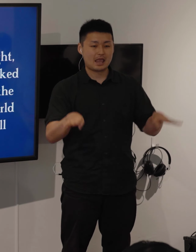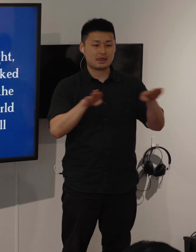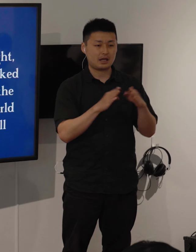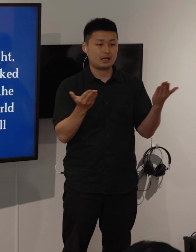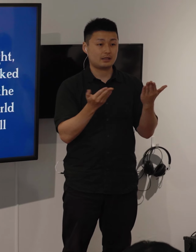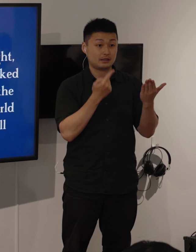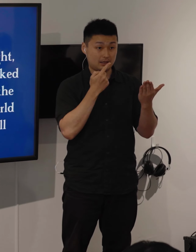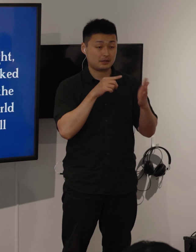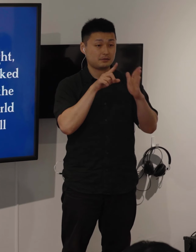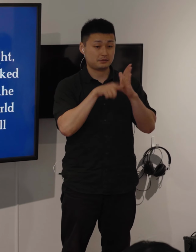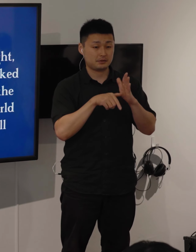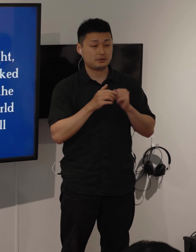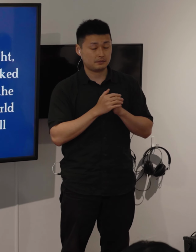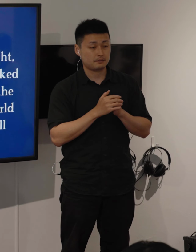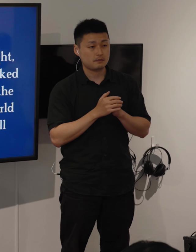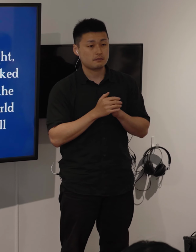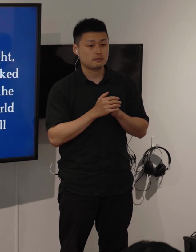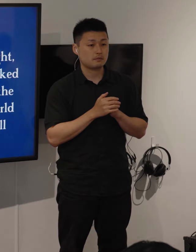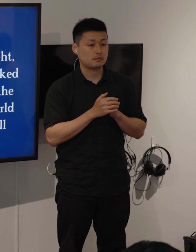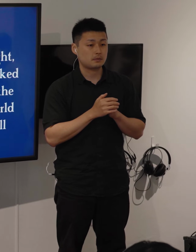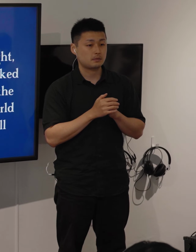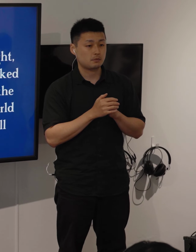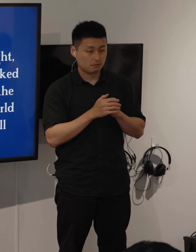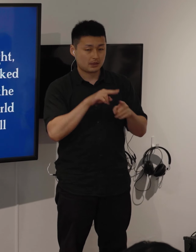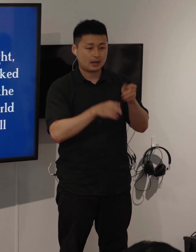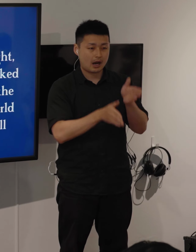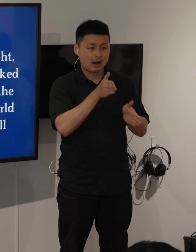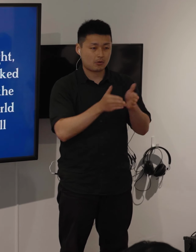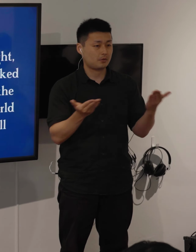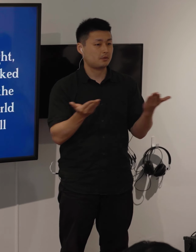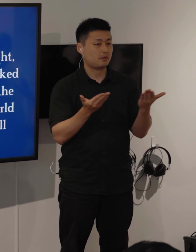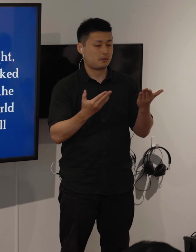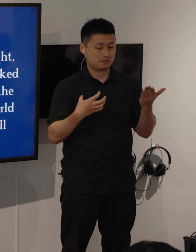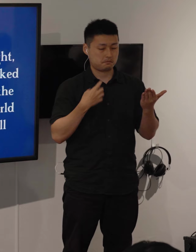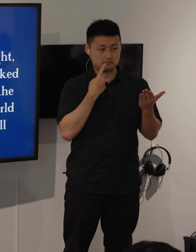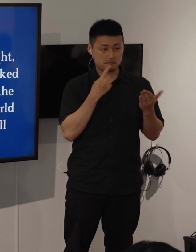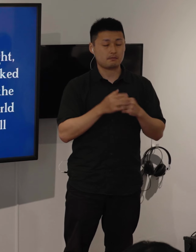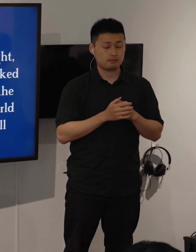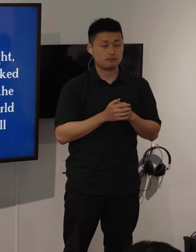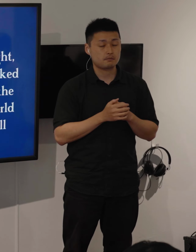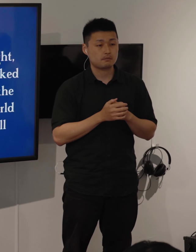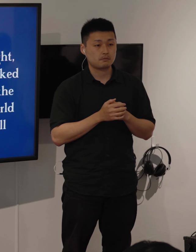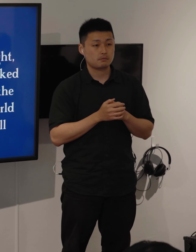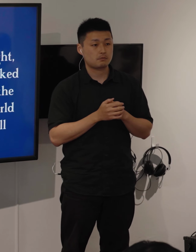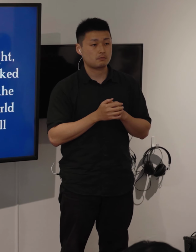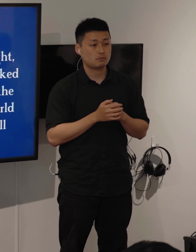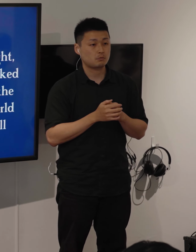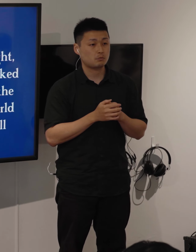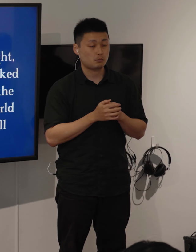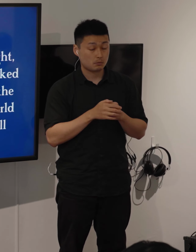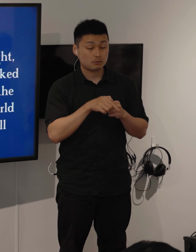support and one-to-one care with disabled artists with quite challenging needs who, if they didn't have that care